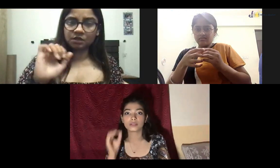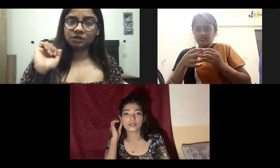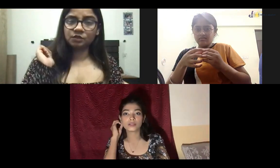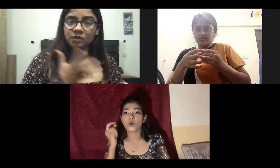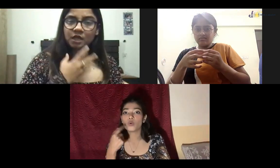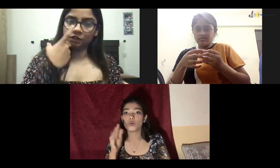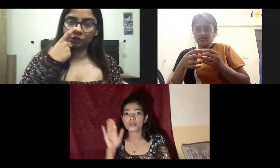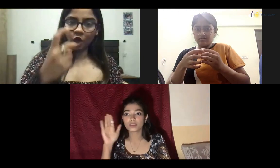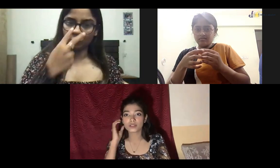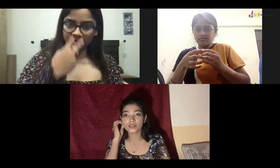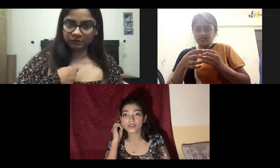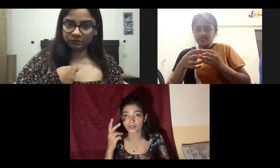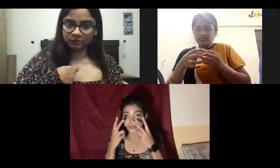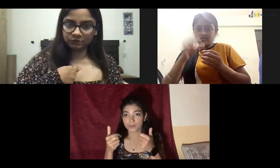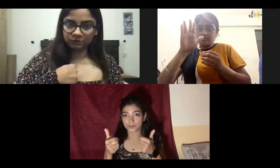me?